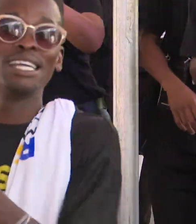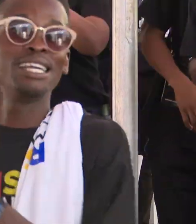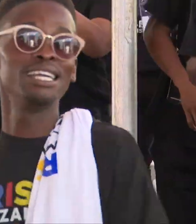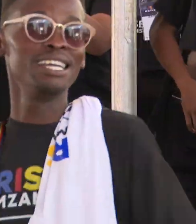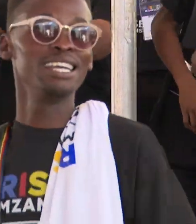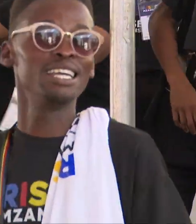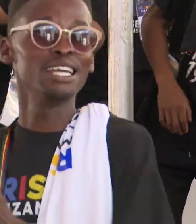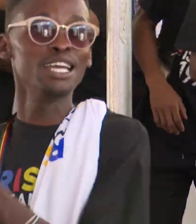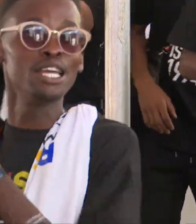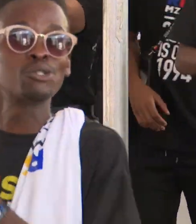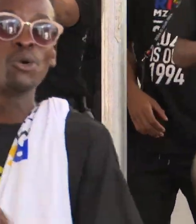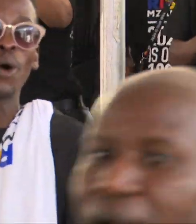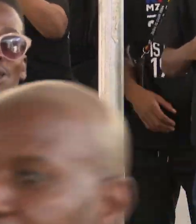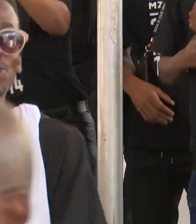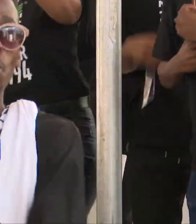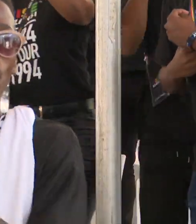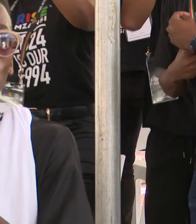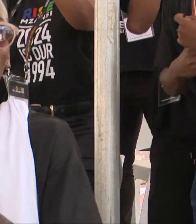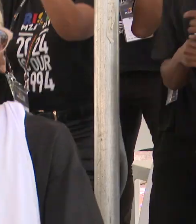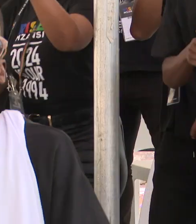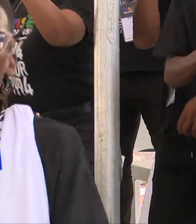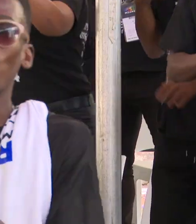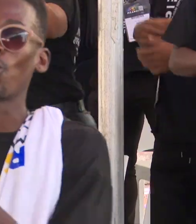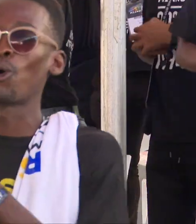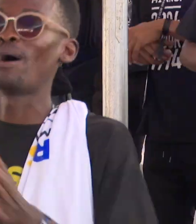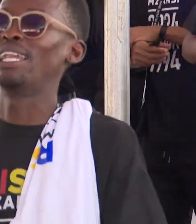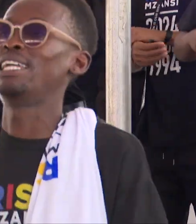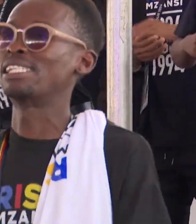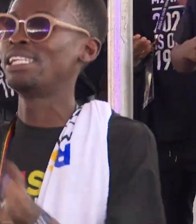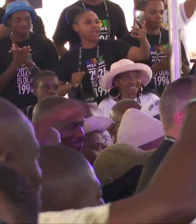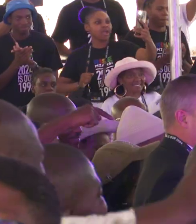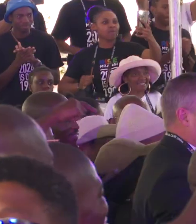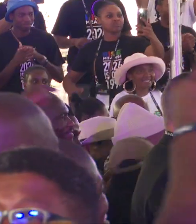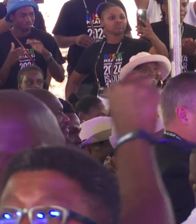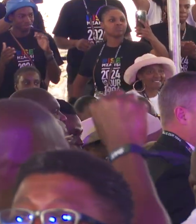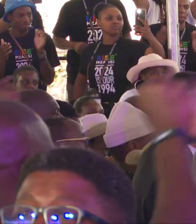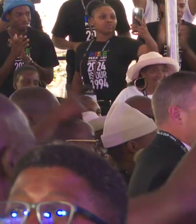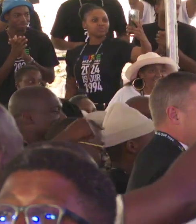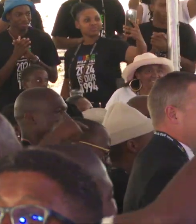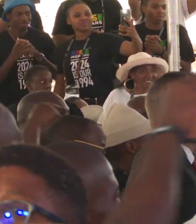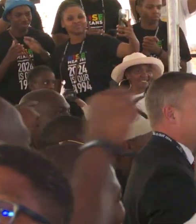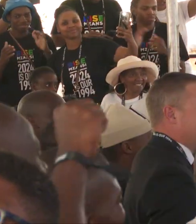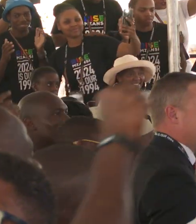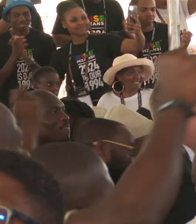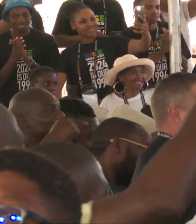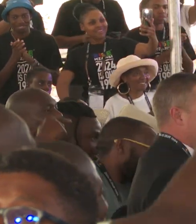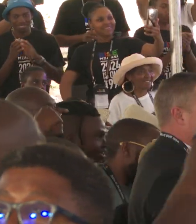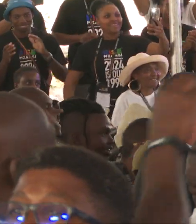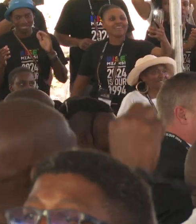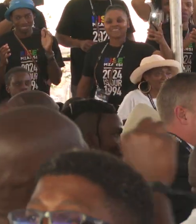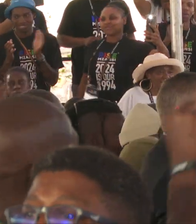Horobarete, Tua, Tua, Horobarete,